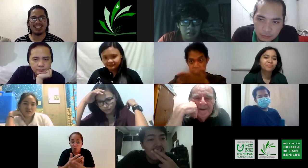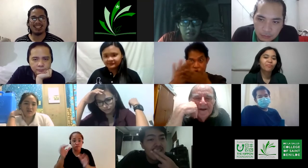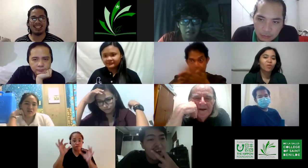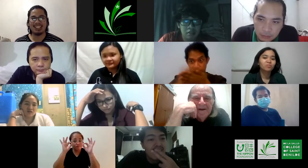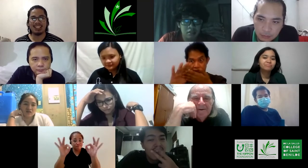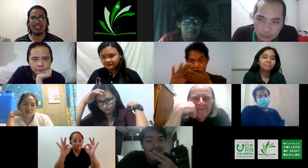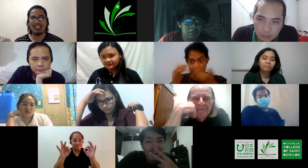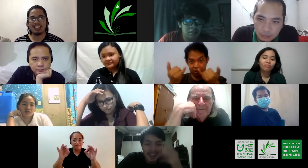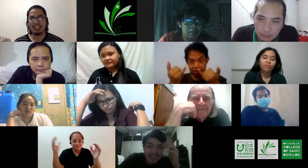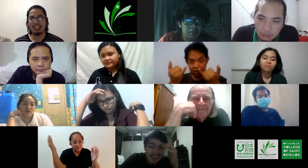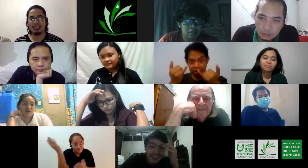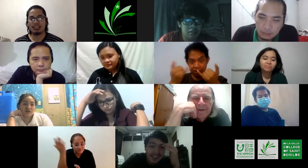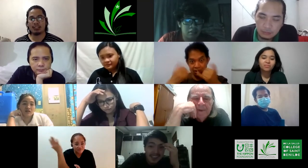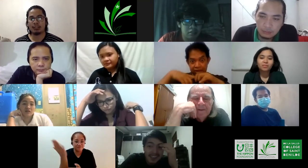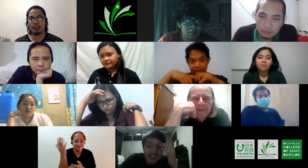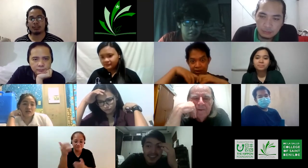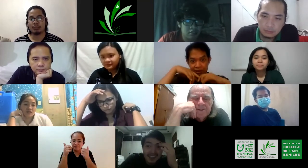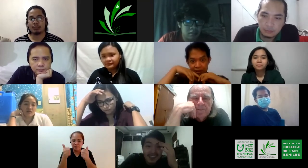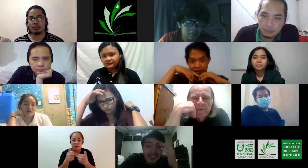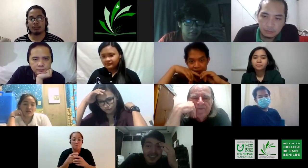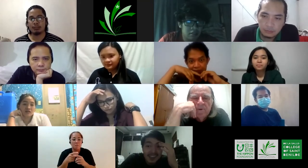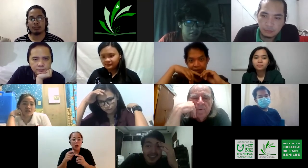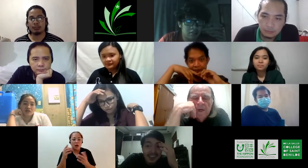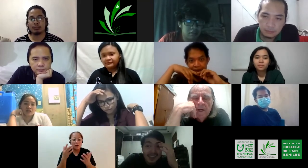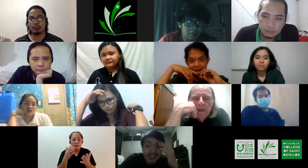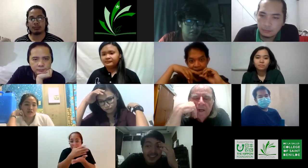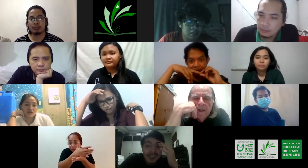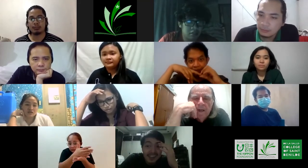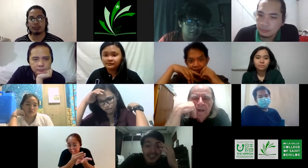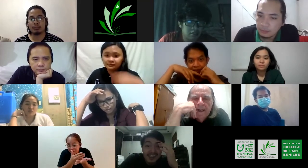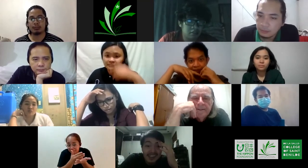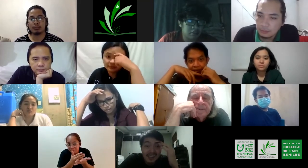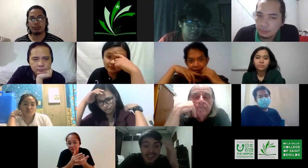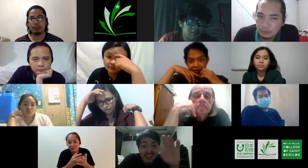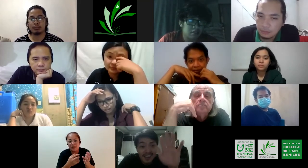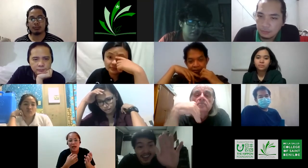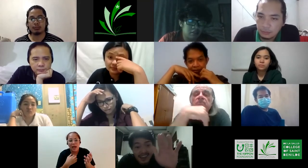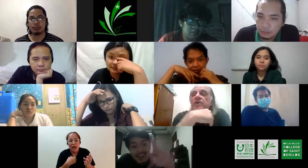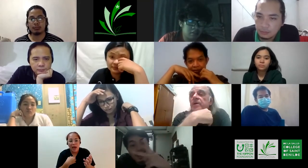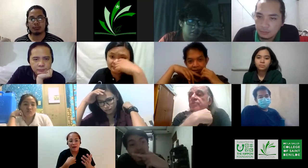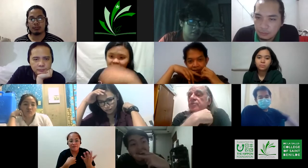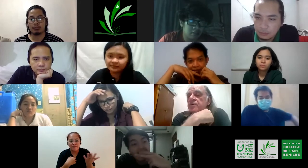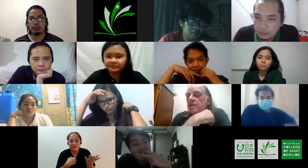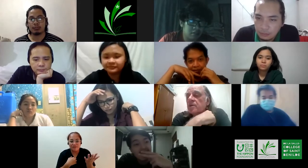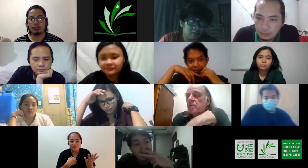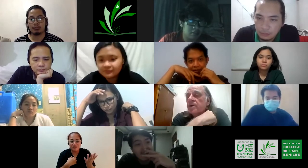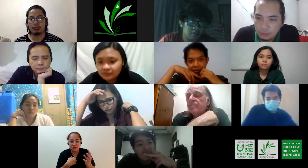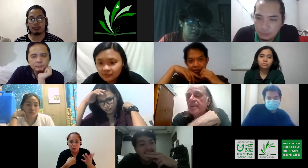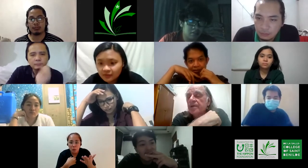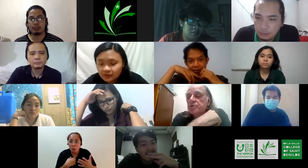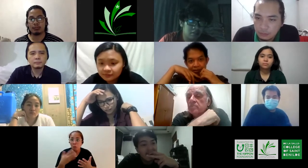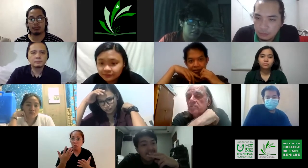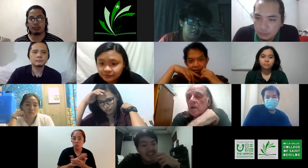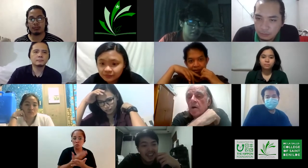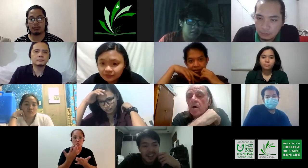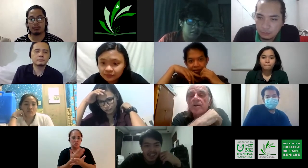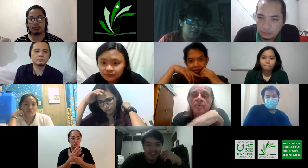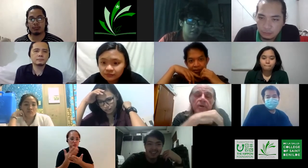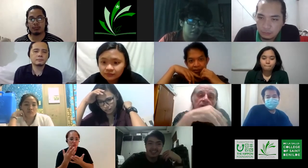And some of you had some very interesting new information. All of you did in